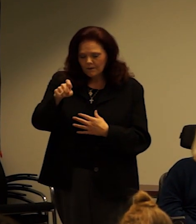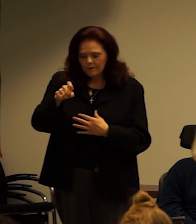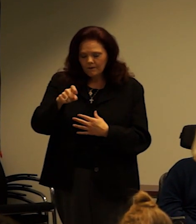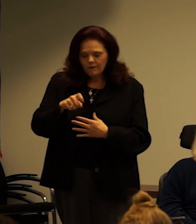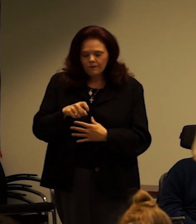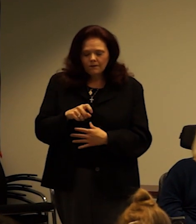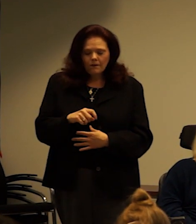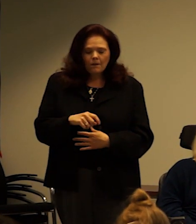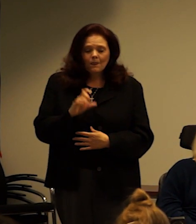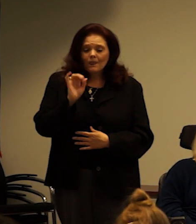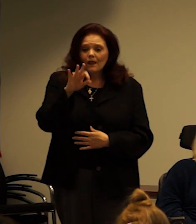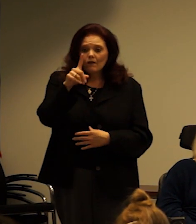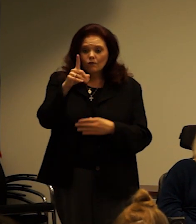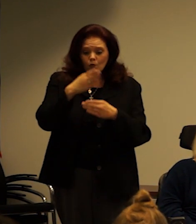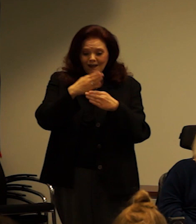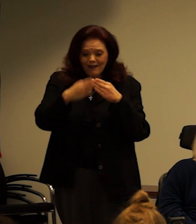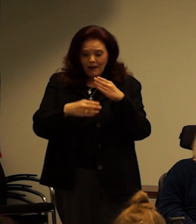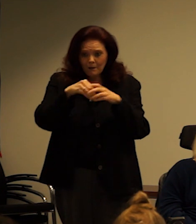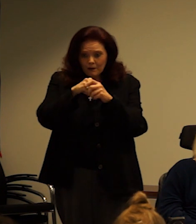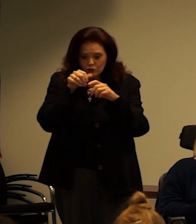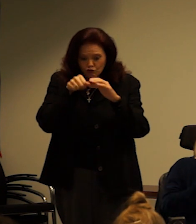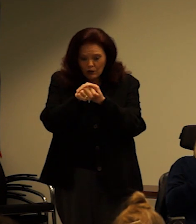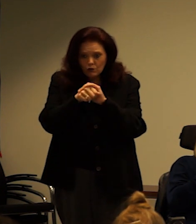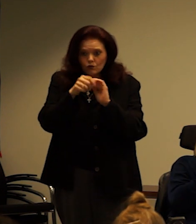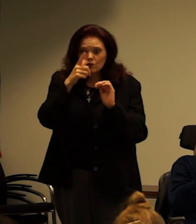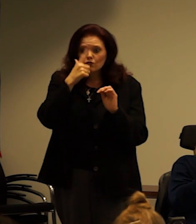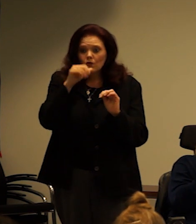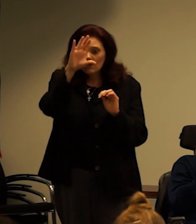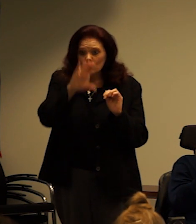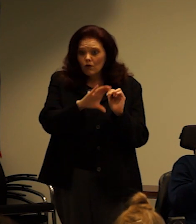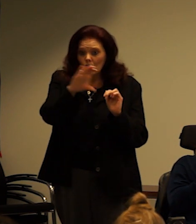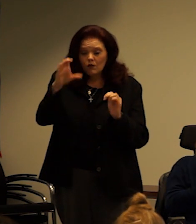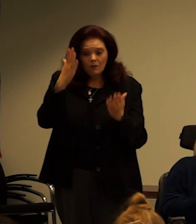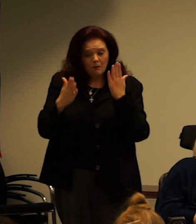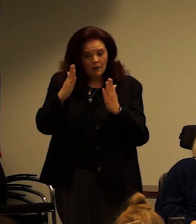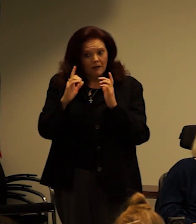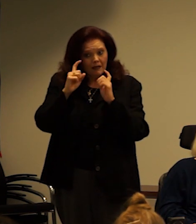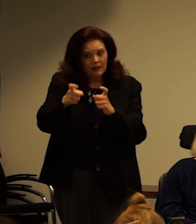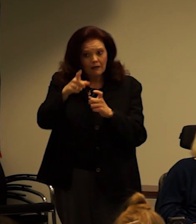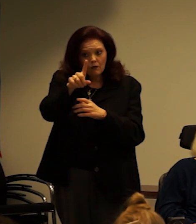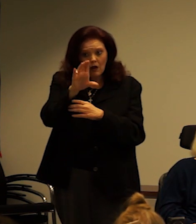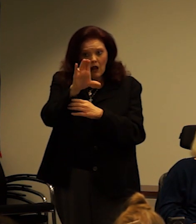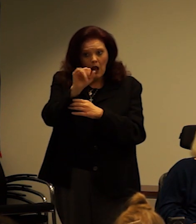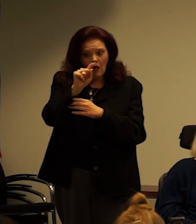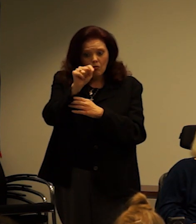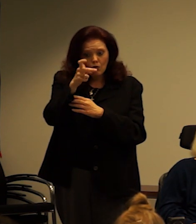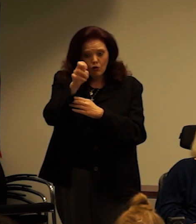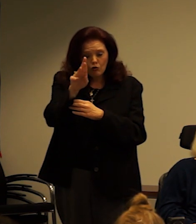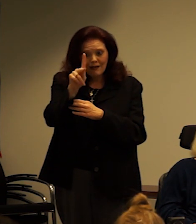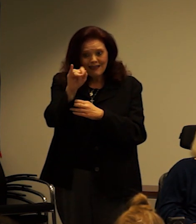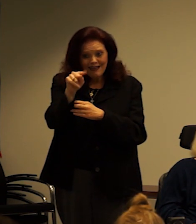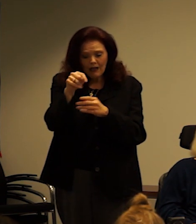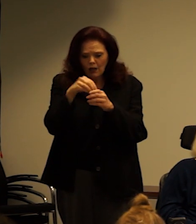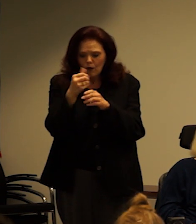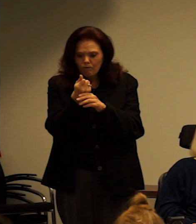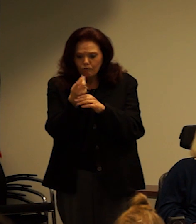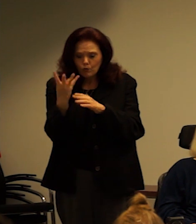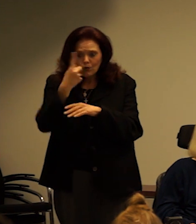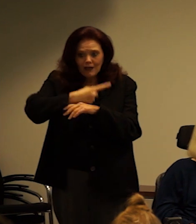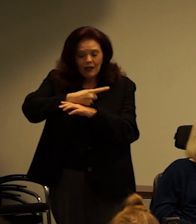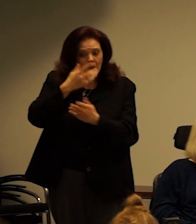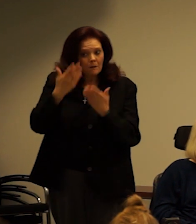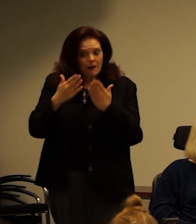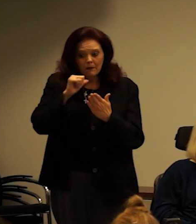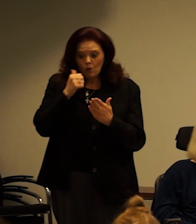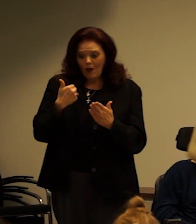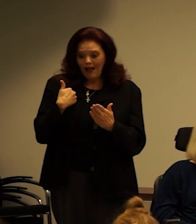You know, if you end up in a shelter, the Red Cross may be able to provide you with a catheter kit in a couple of days, but they're probably not going to